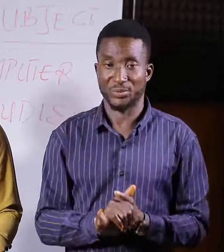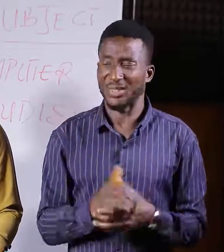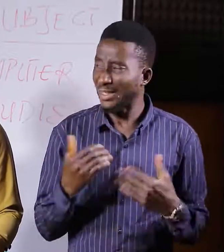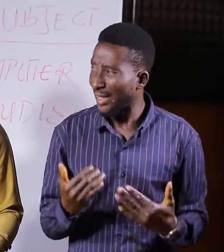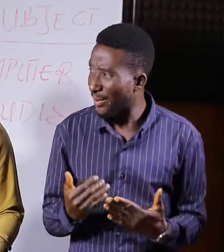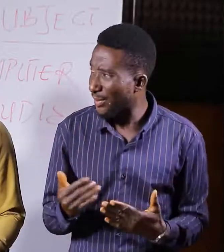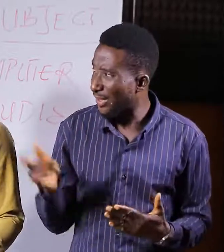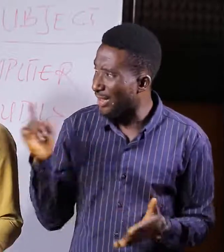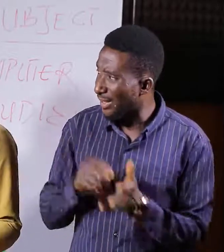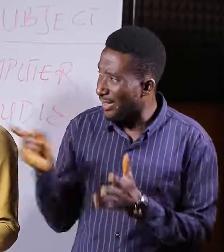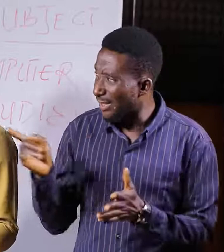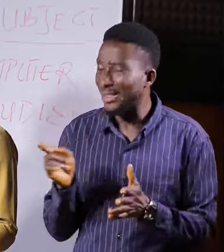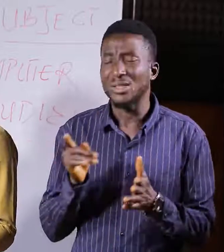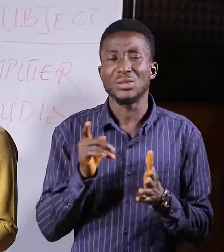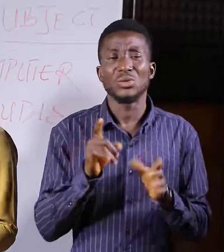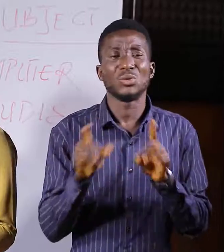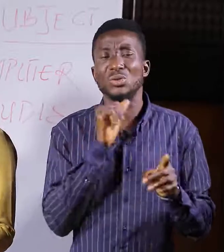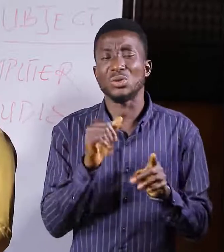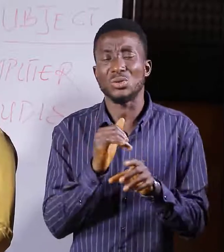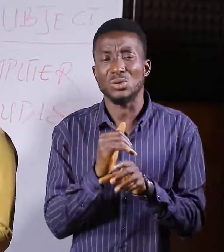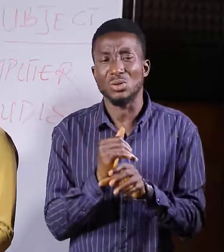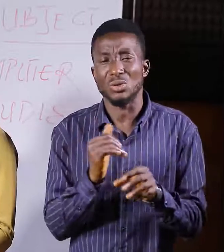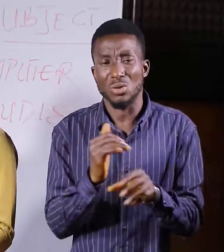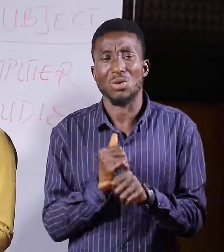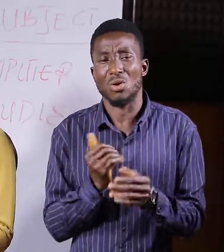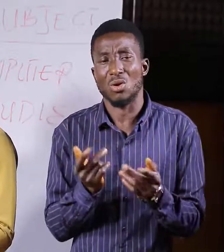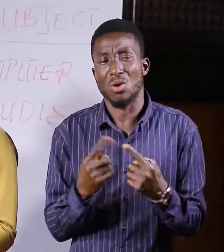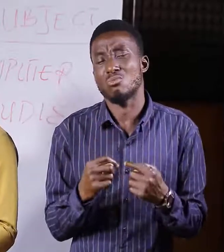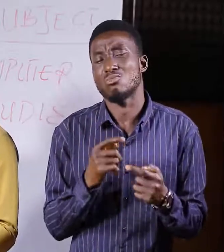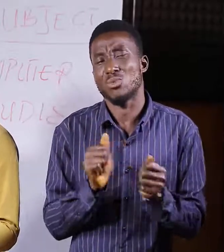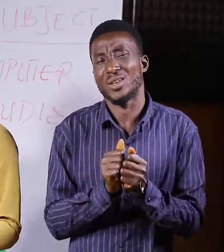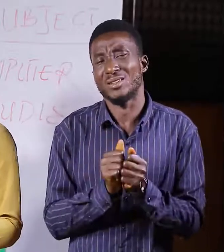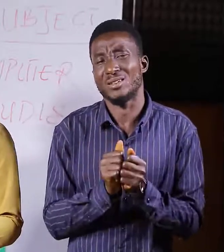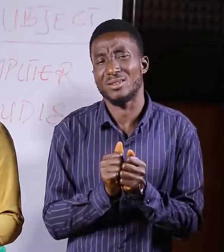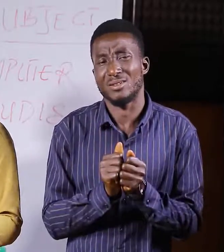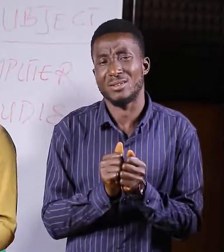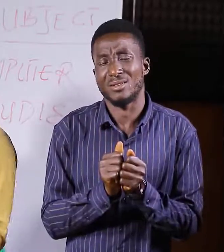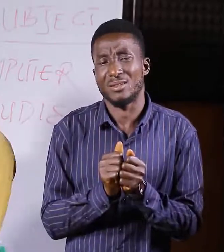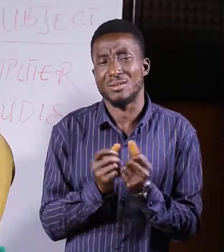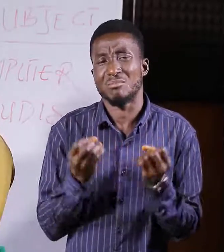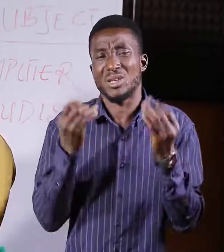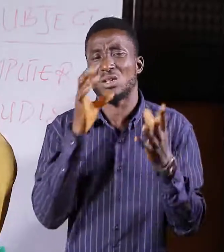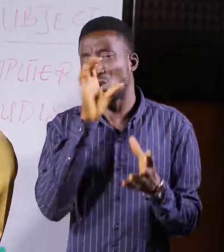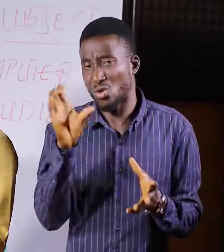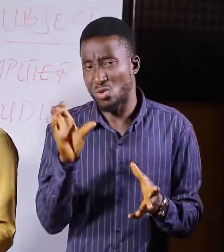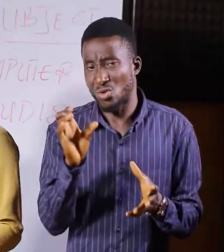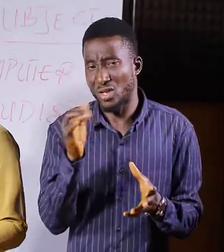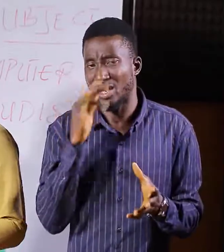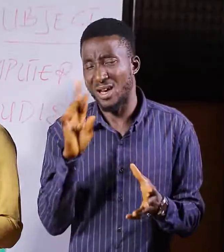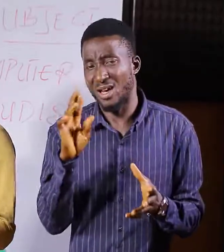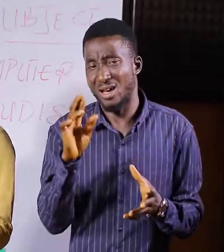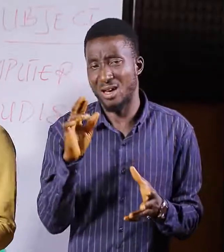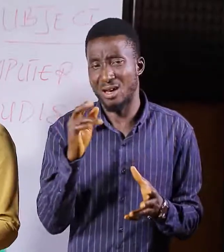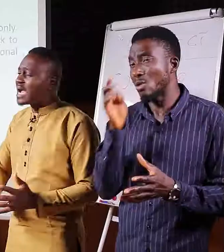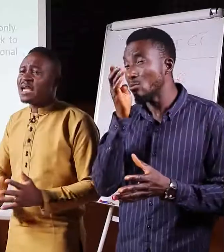beautiful colors. It has what? Basically one color only. And the color ranges from what? The gray,